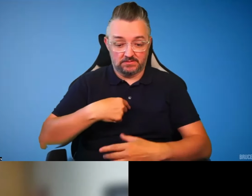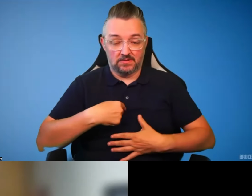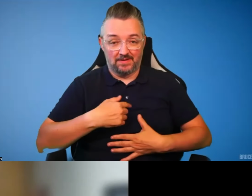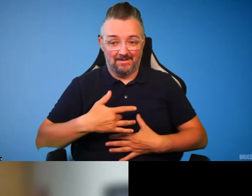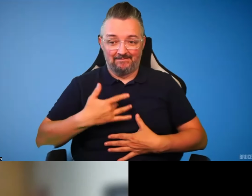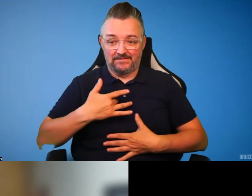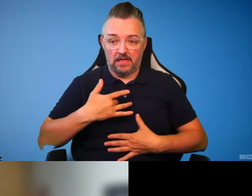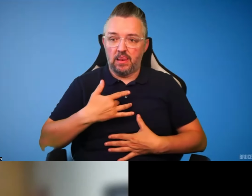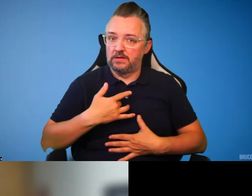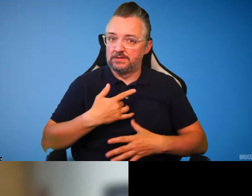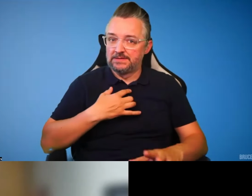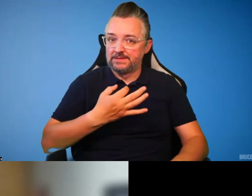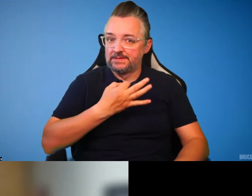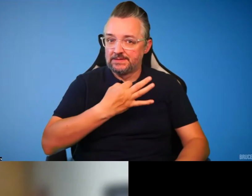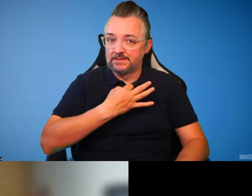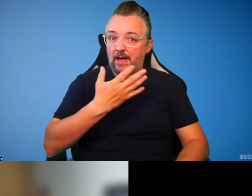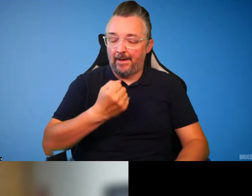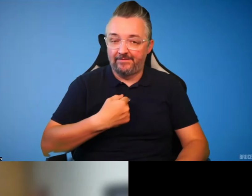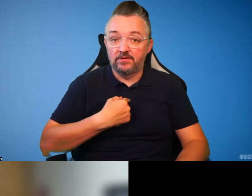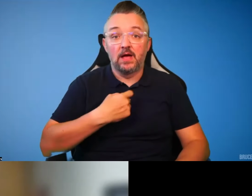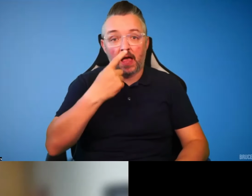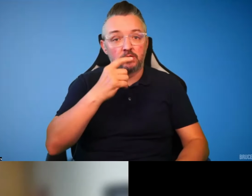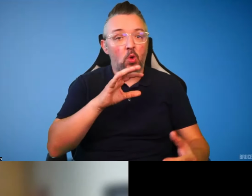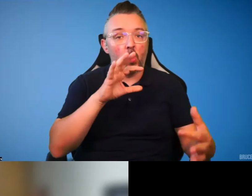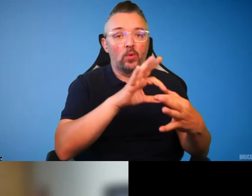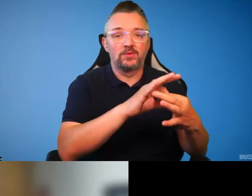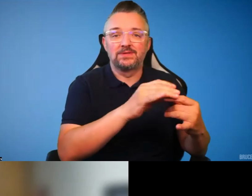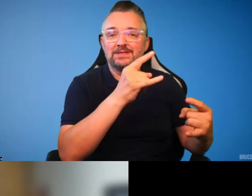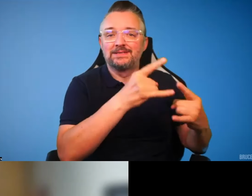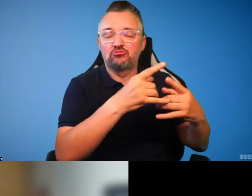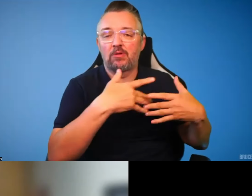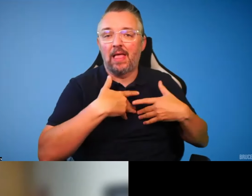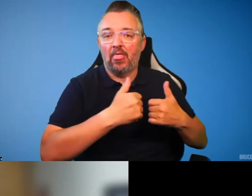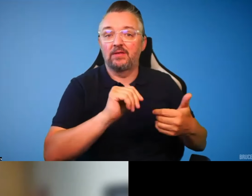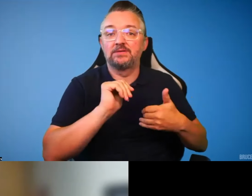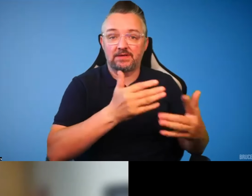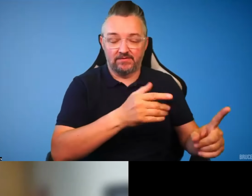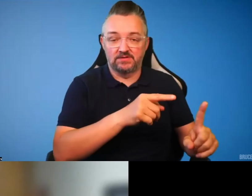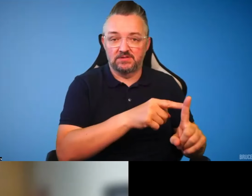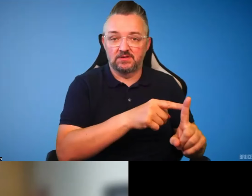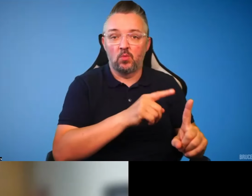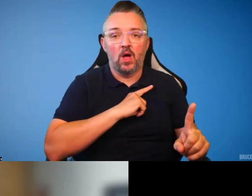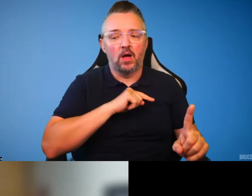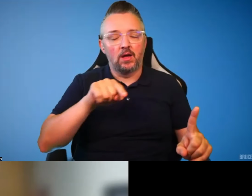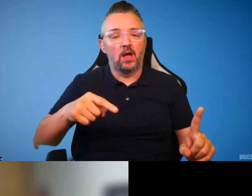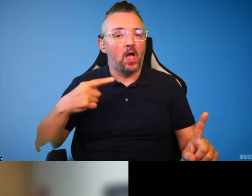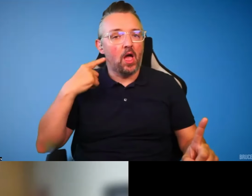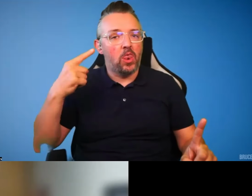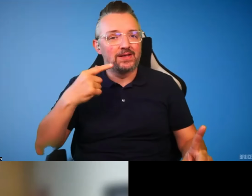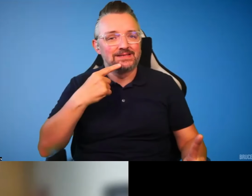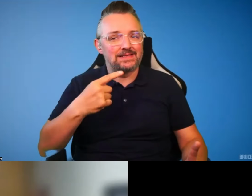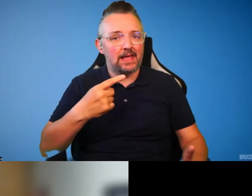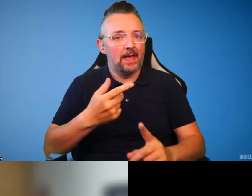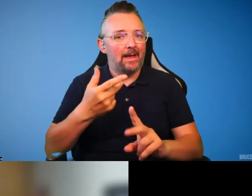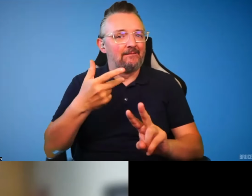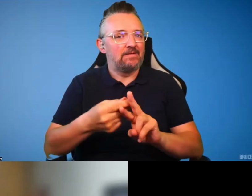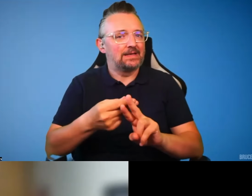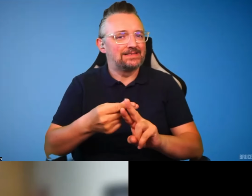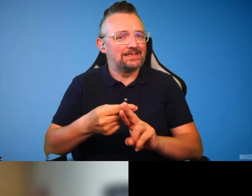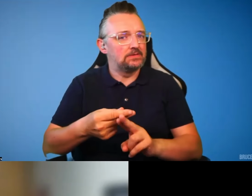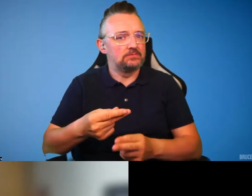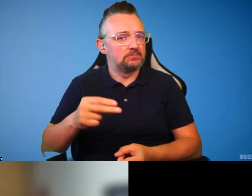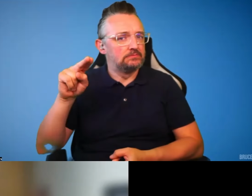or vulnerable contact their local sexual health service? Hearing from friends in London that supplies are low. Could we just revisit that,